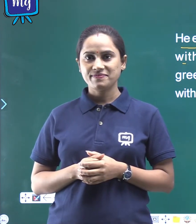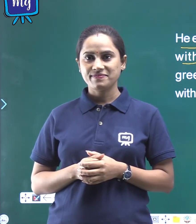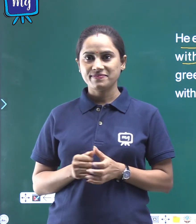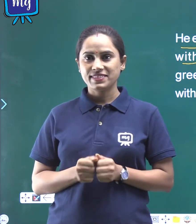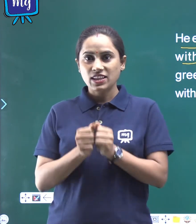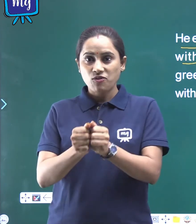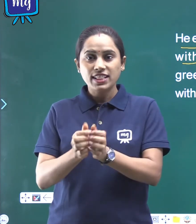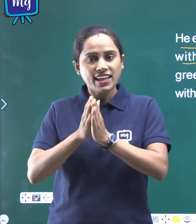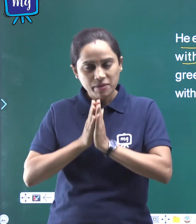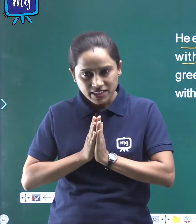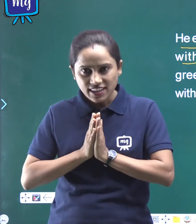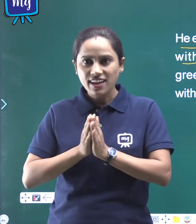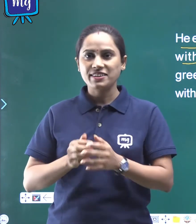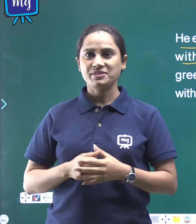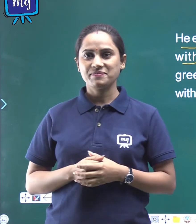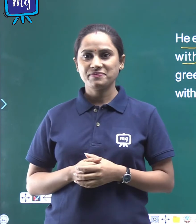with a namaskar.